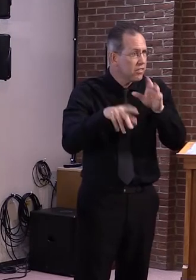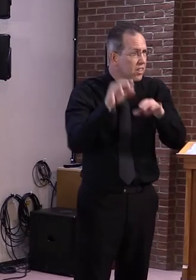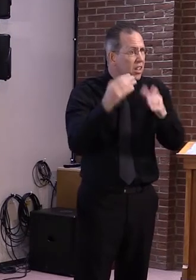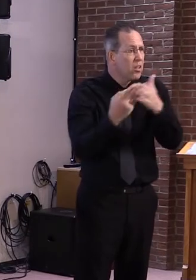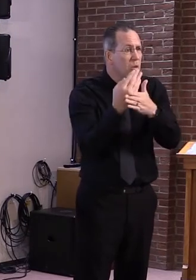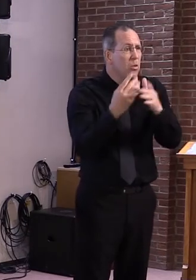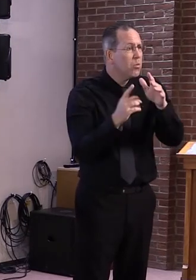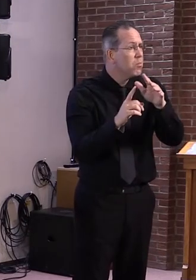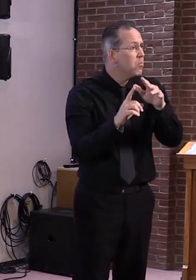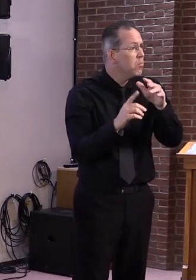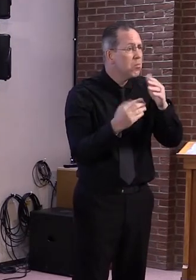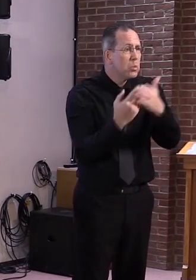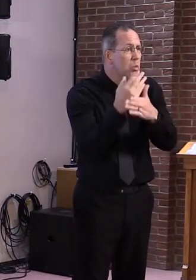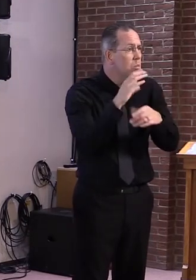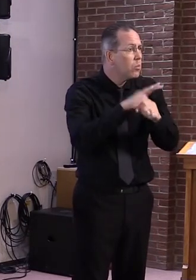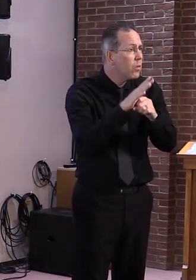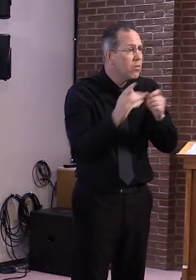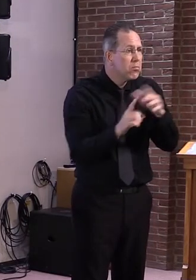Aaron,